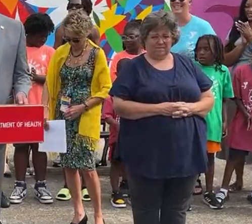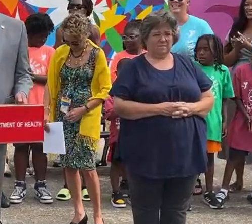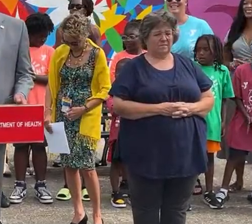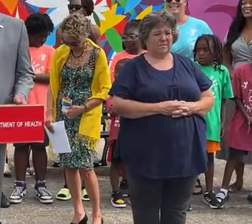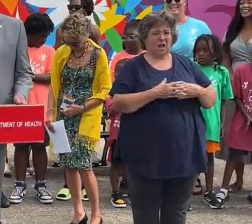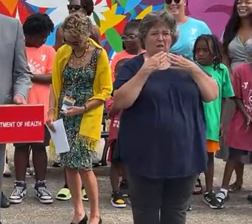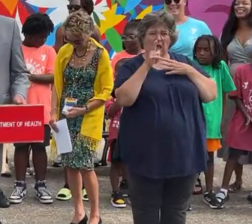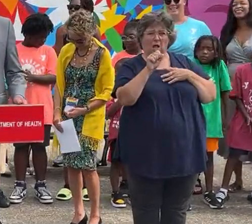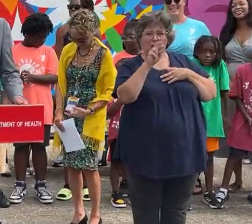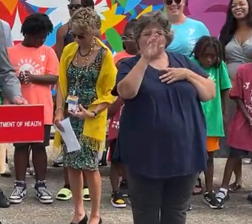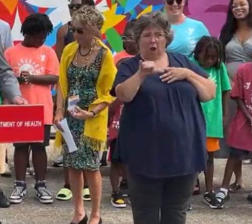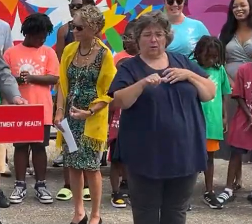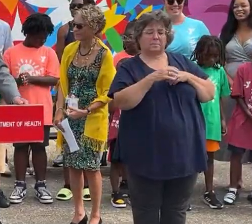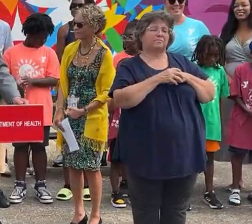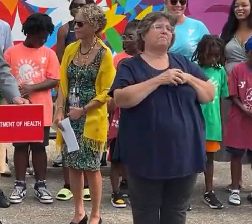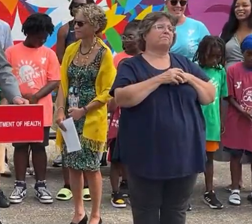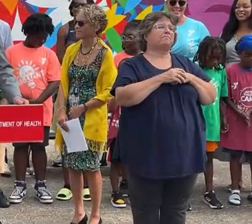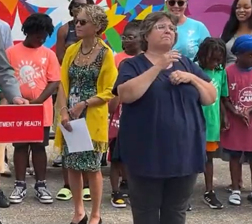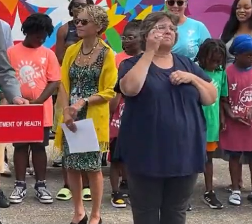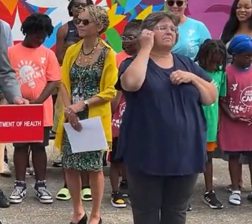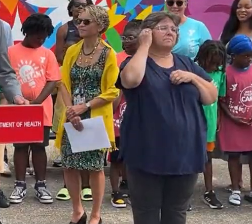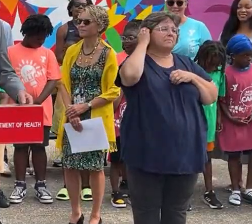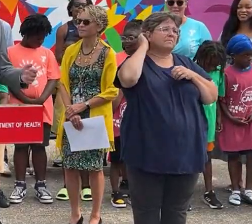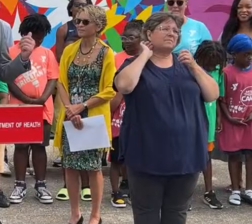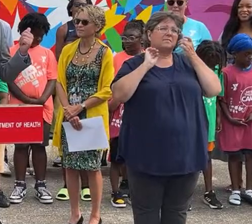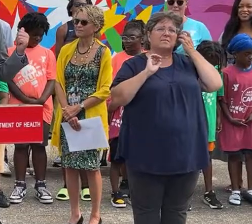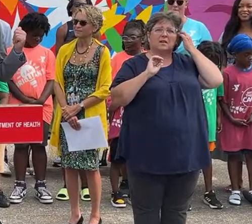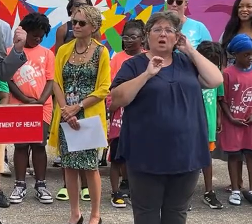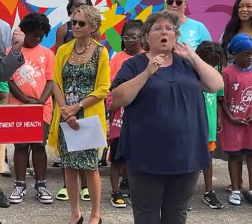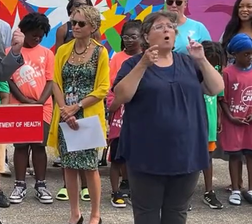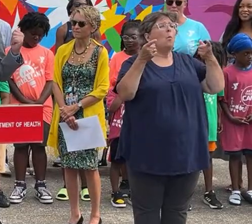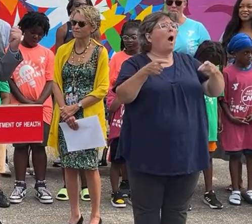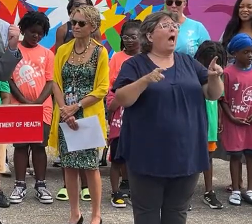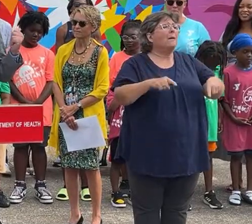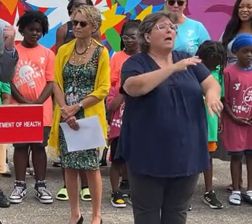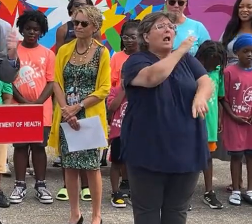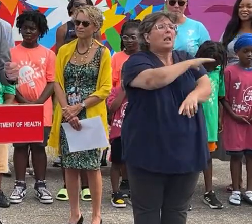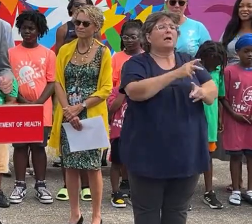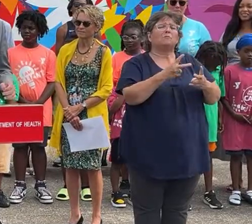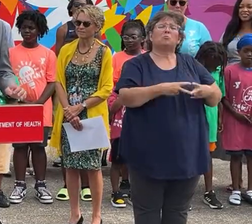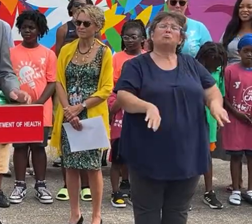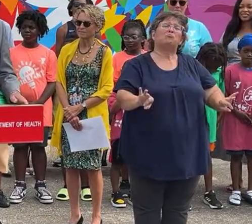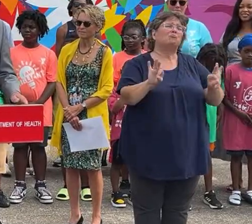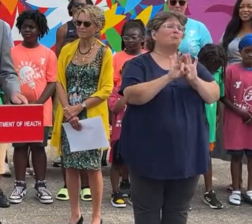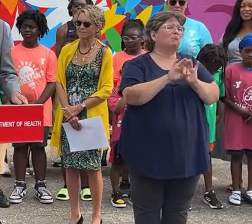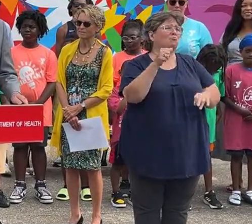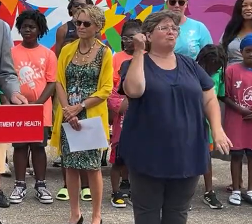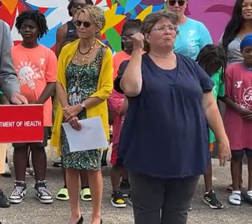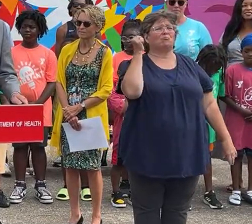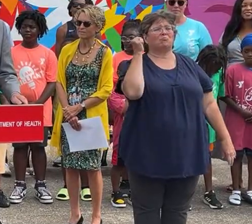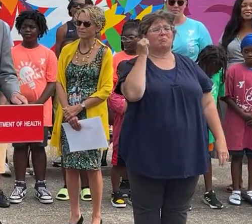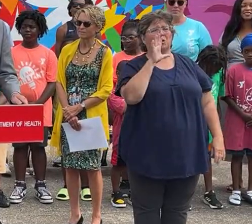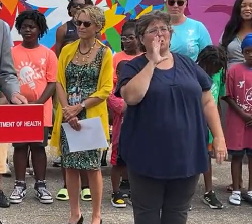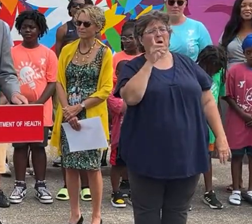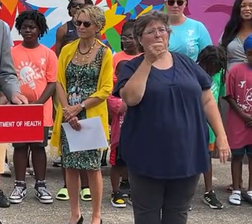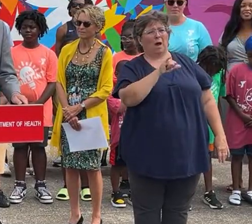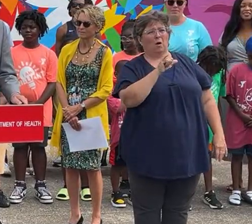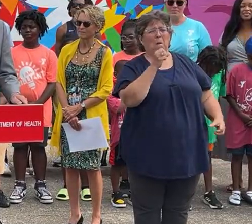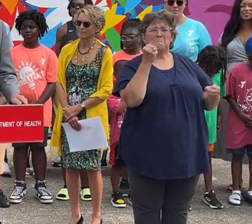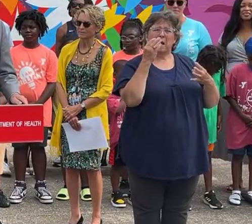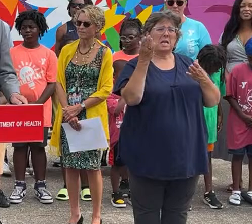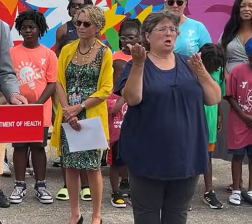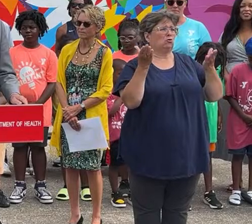Thank you, Larry. Thank you. What goes on in this clinic is very important. We are talking about